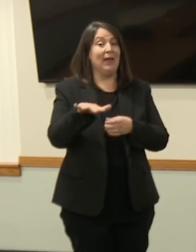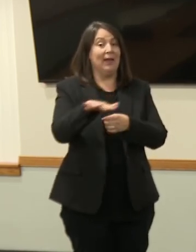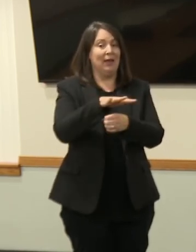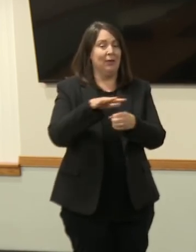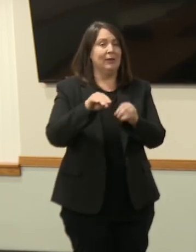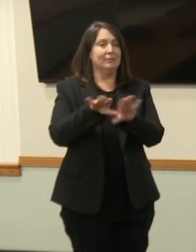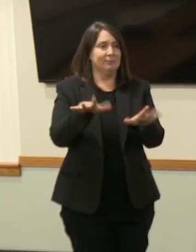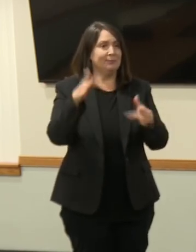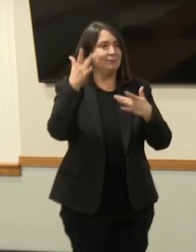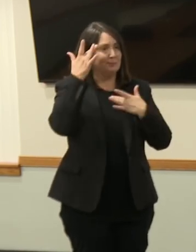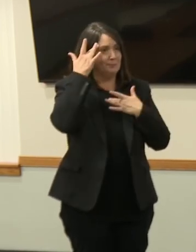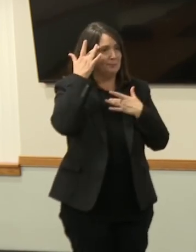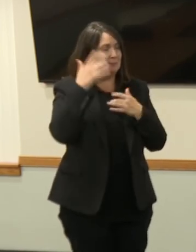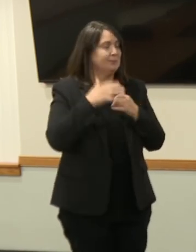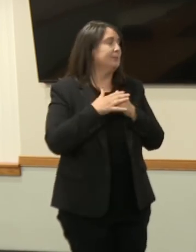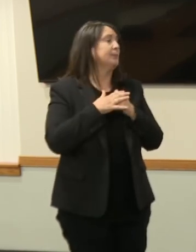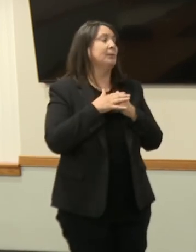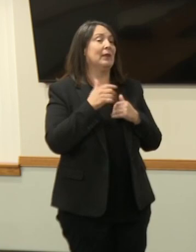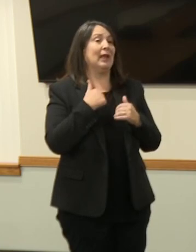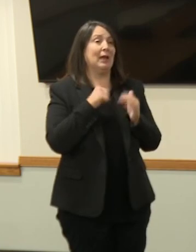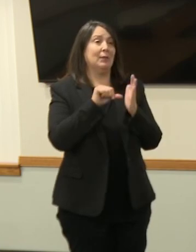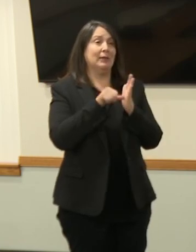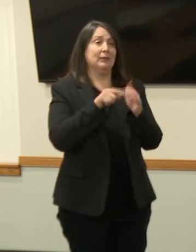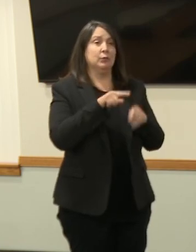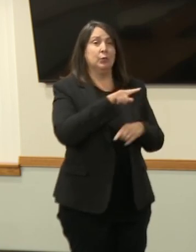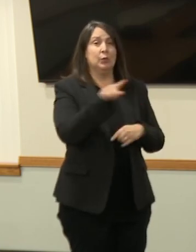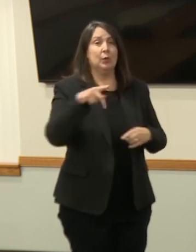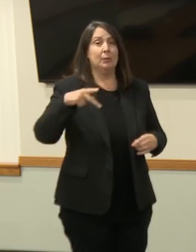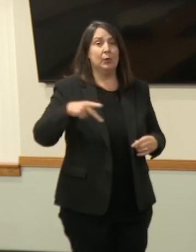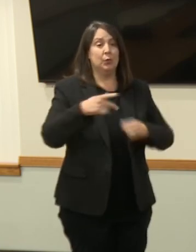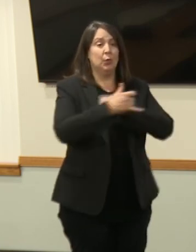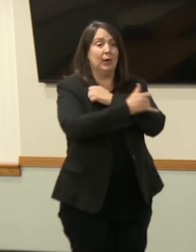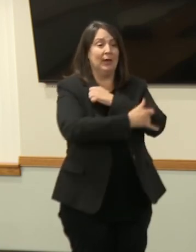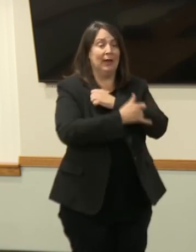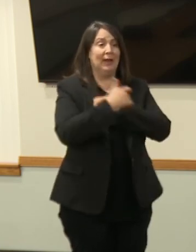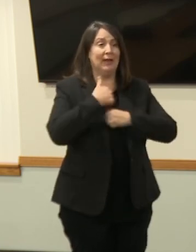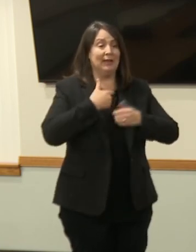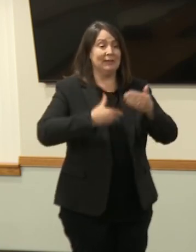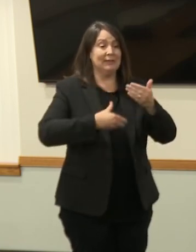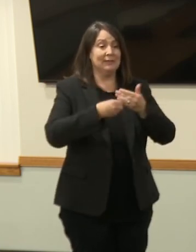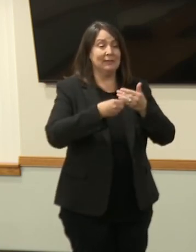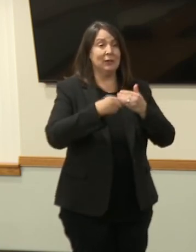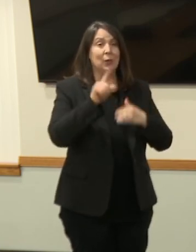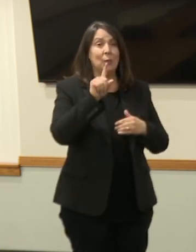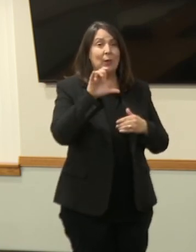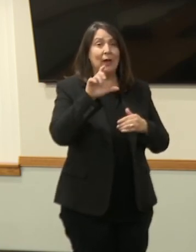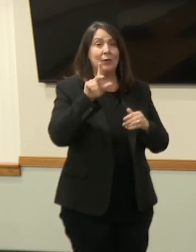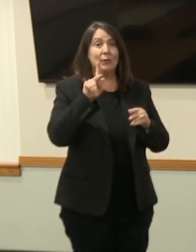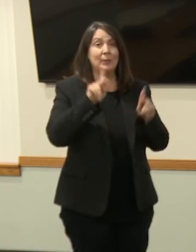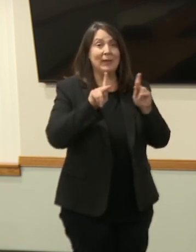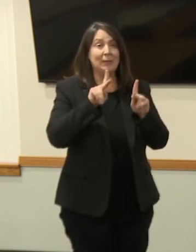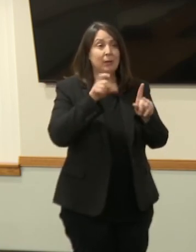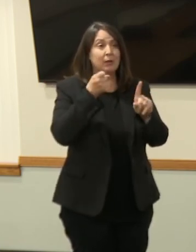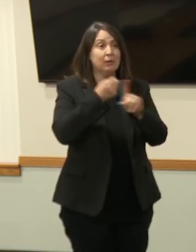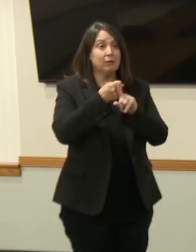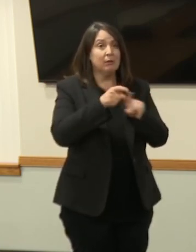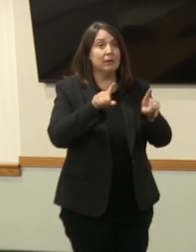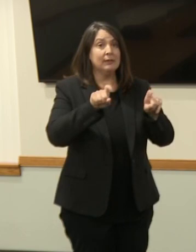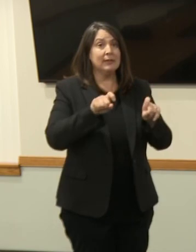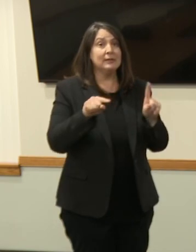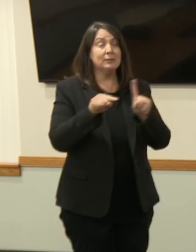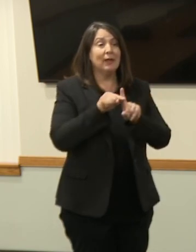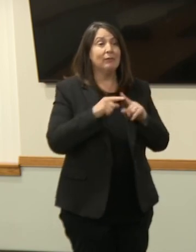want to highlight today that Peoria County added 100 new cases in a day. That's our